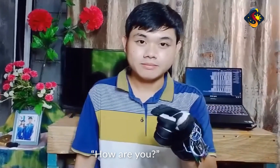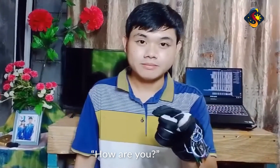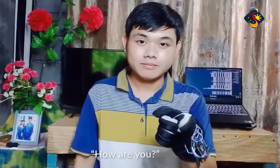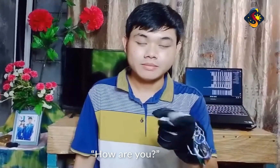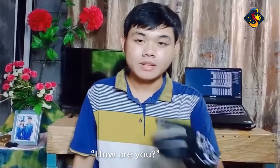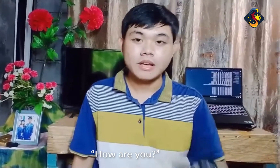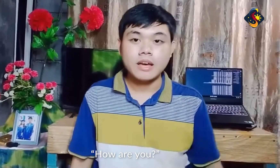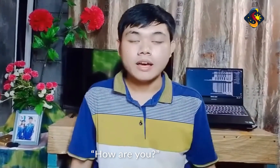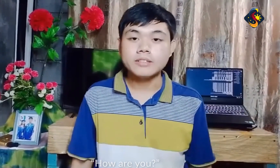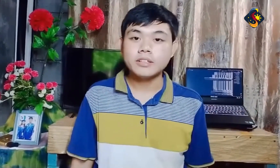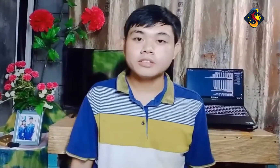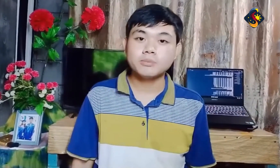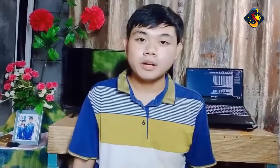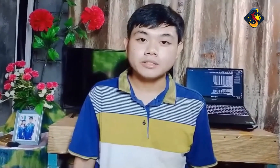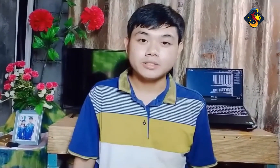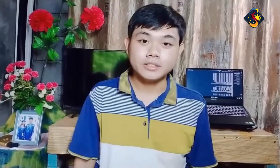how are you?" and the response is,